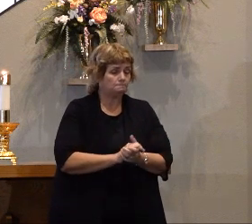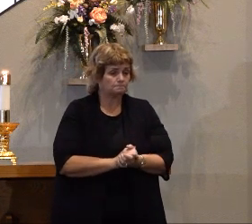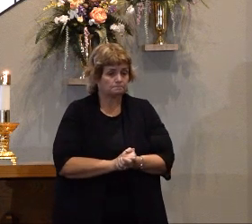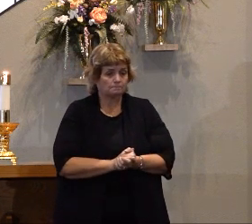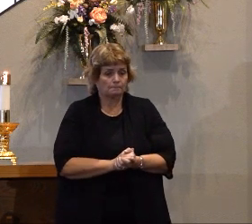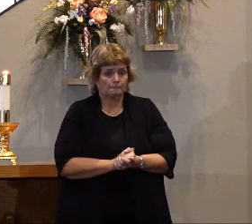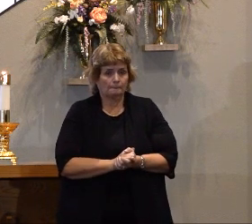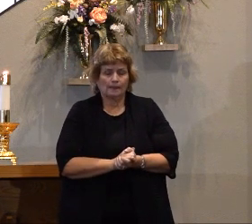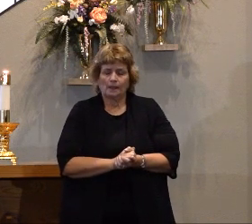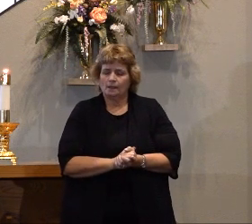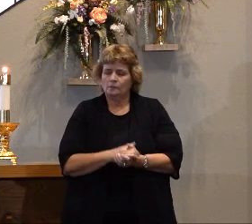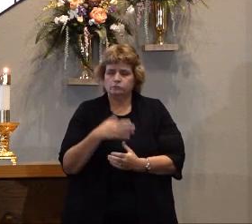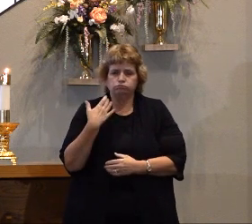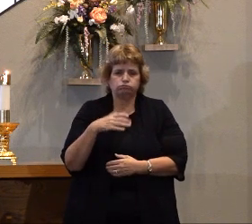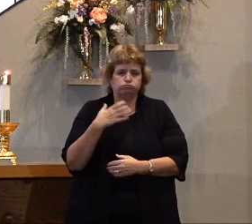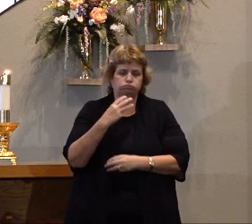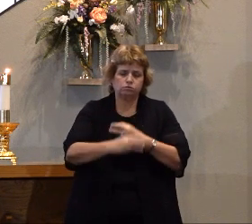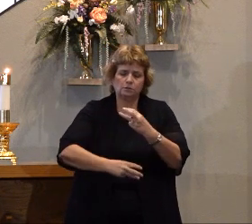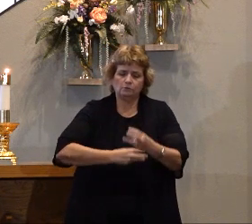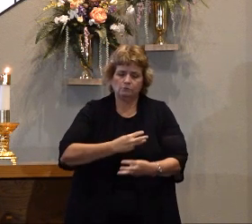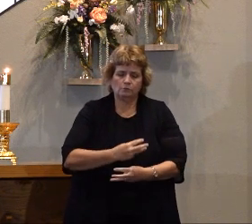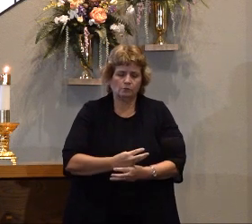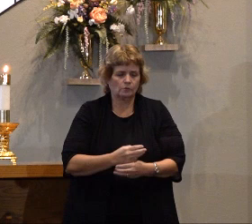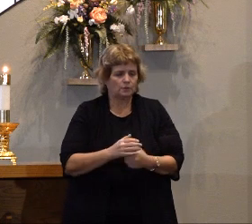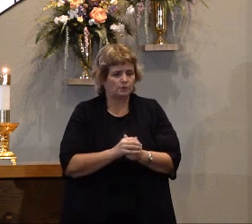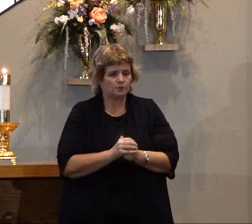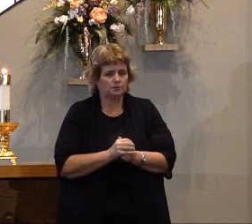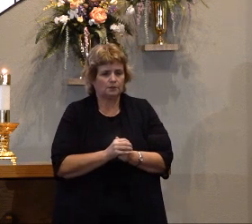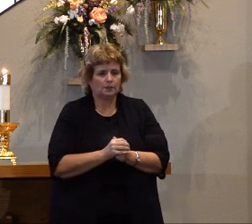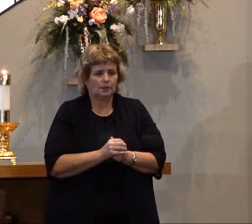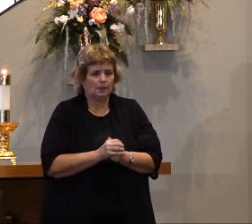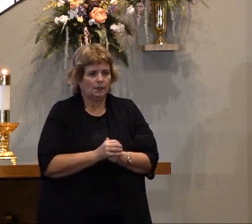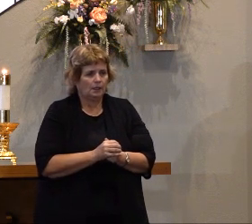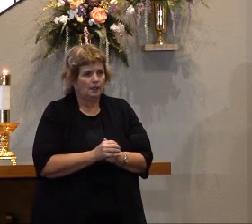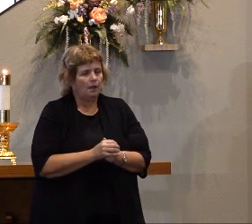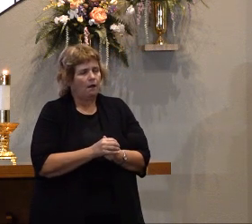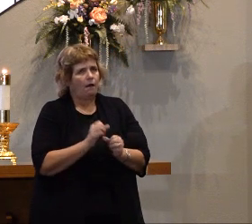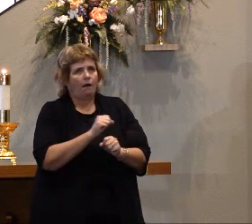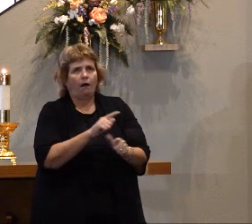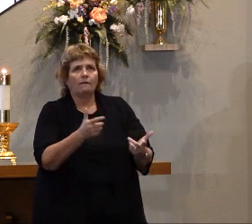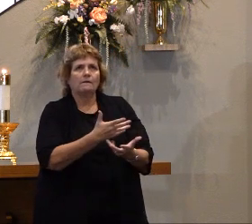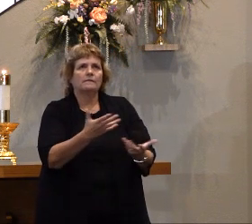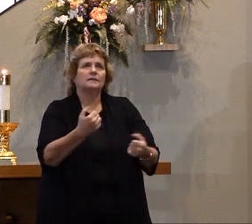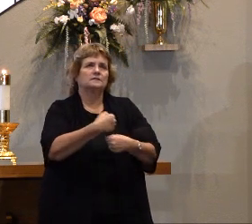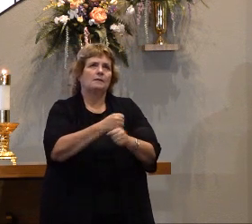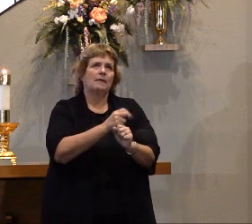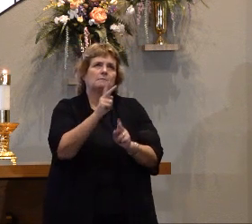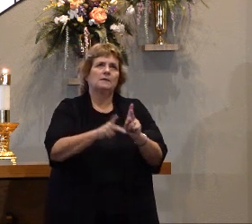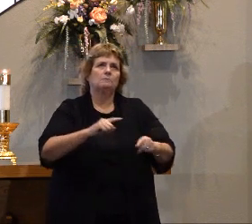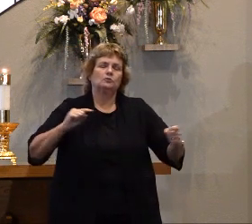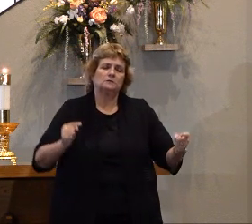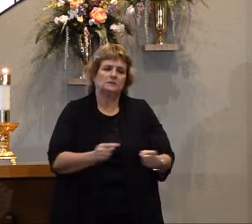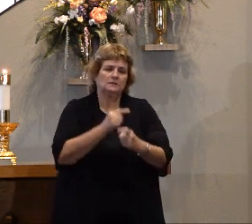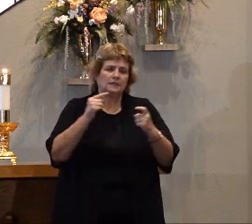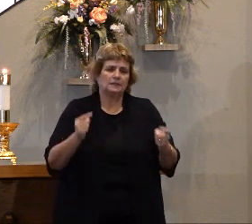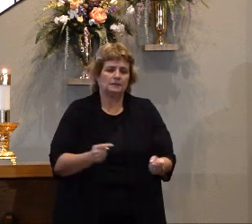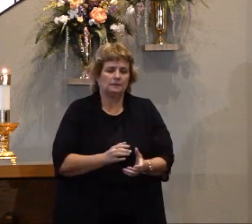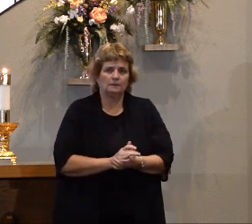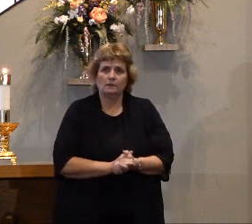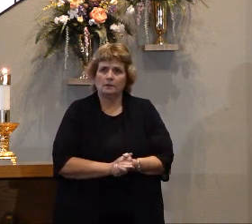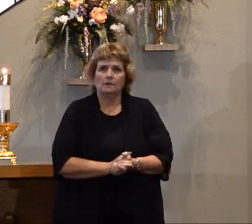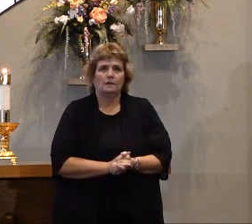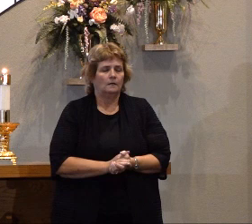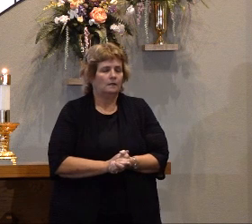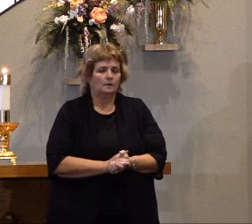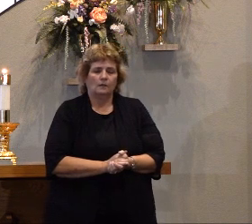Woe to the world because of the things that cause people to sin. Such things must come, but